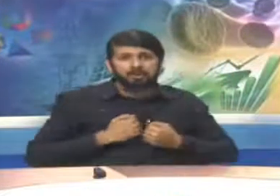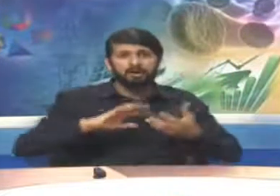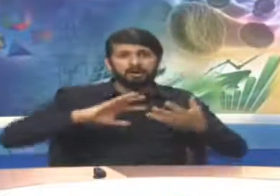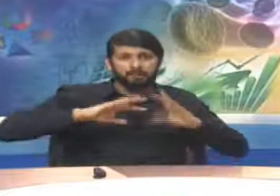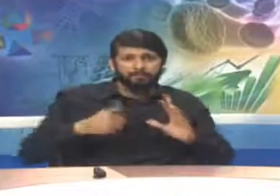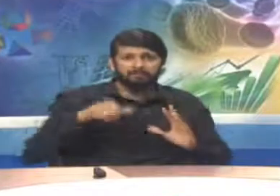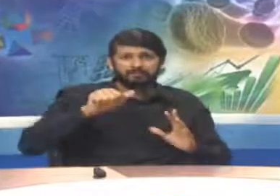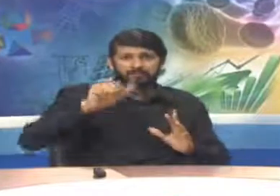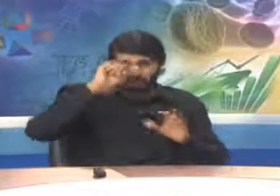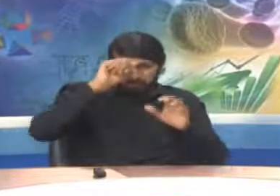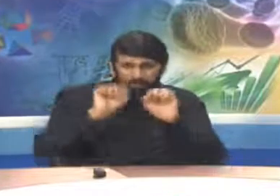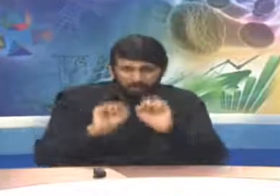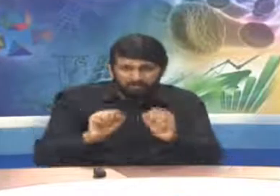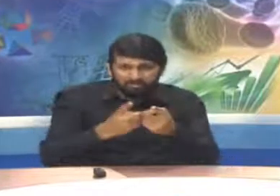Western materialism.